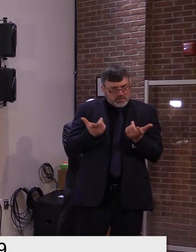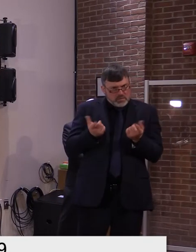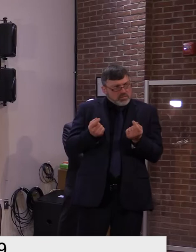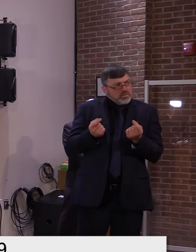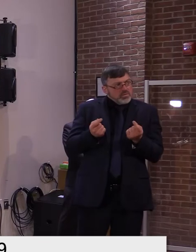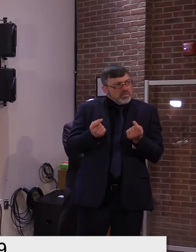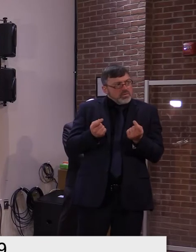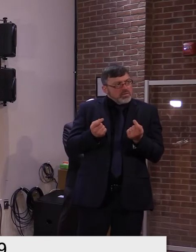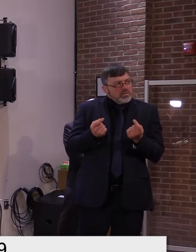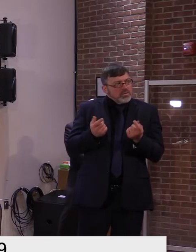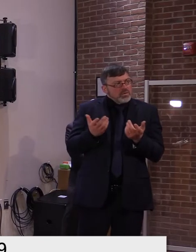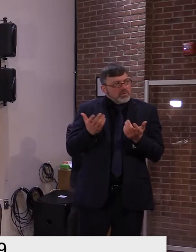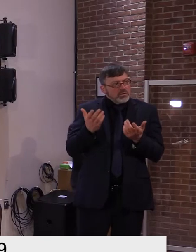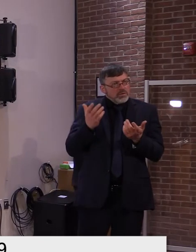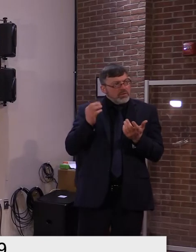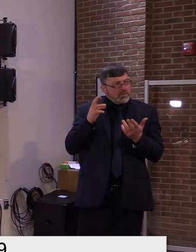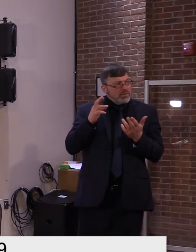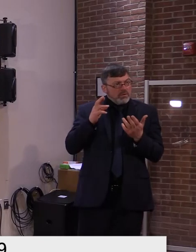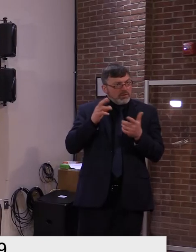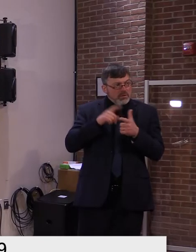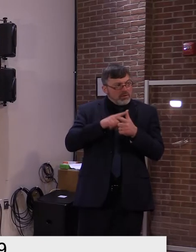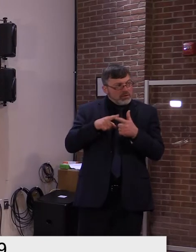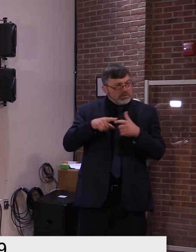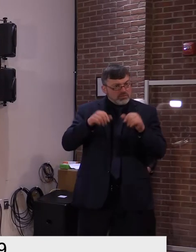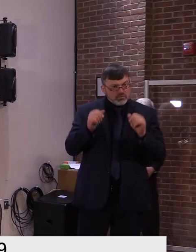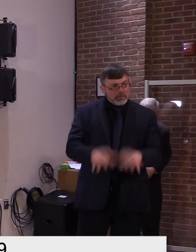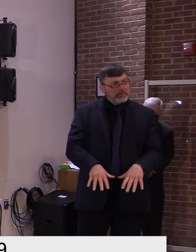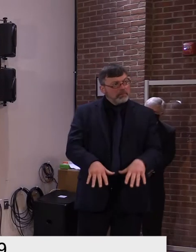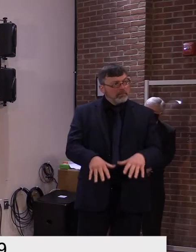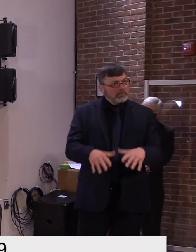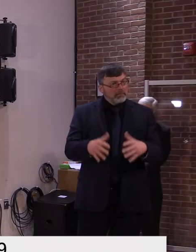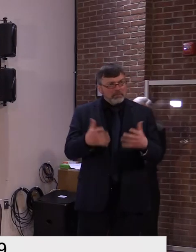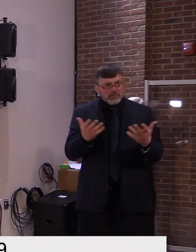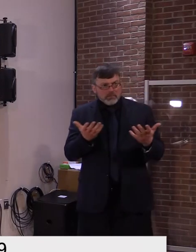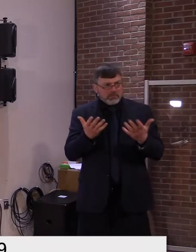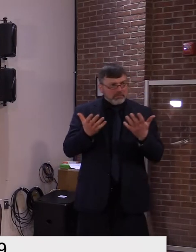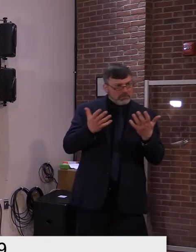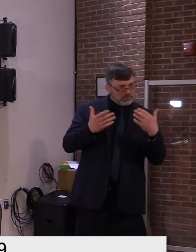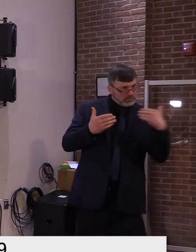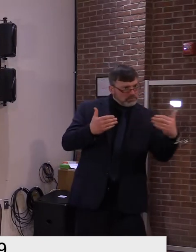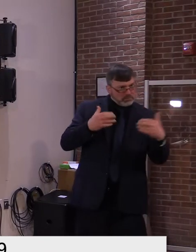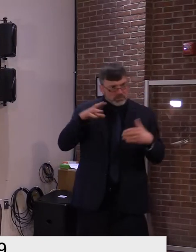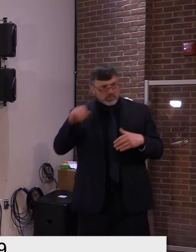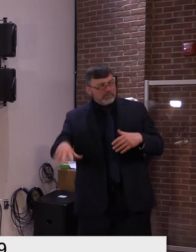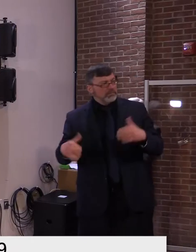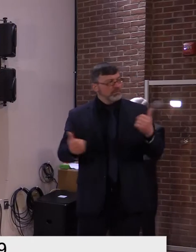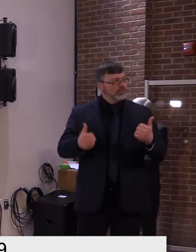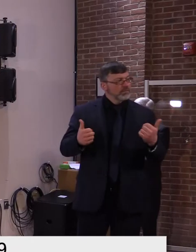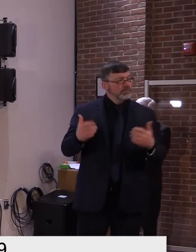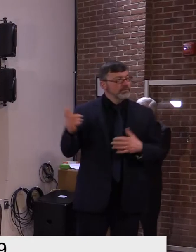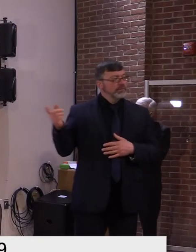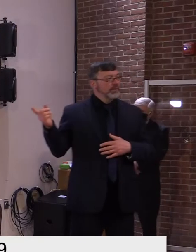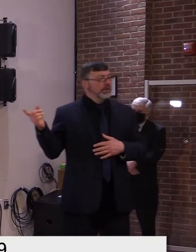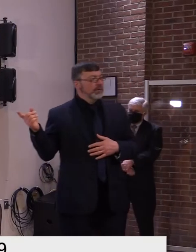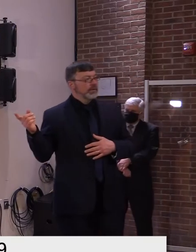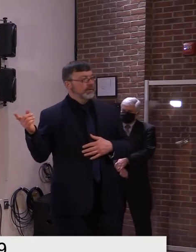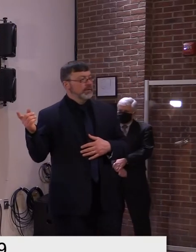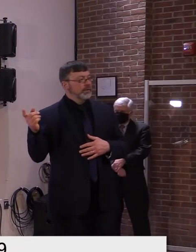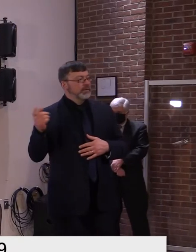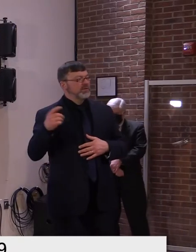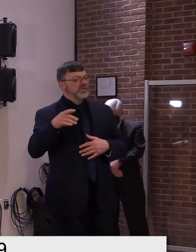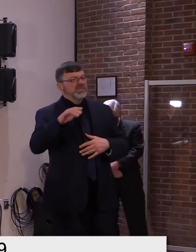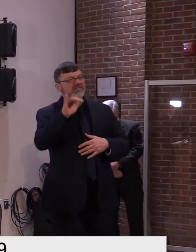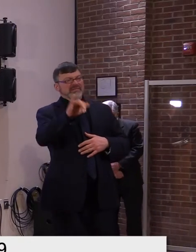A lot of that. How quickly can you do that? Yeah, a lot of that will be determined. And as I said, this coming Friday,